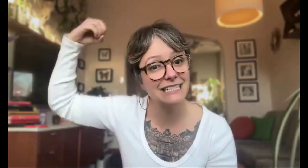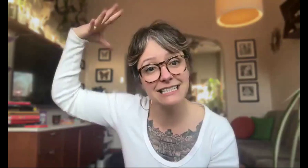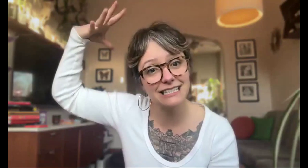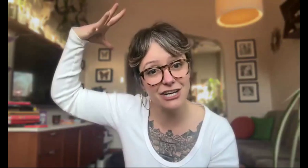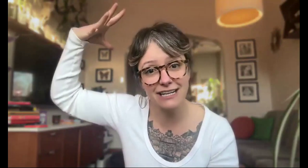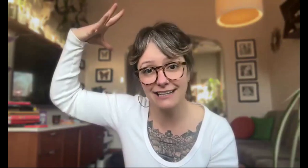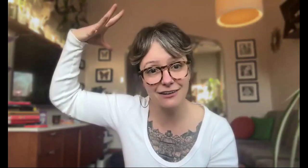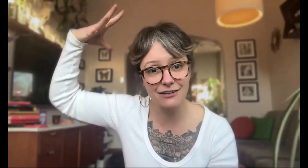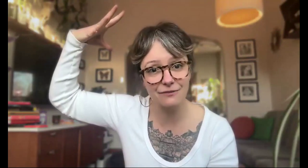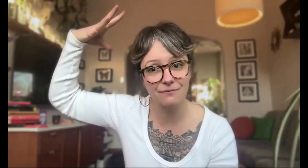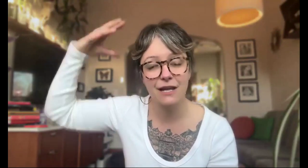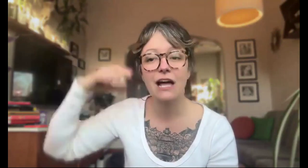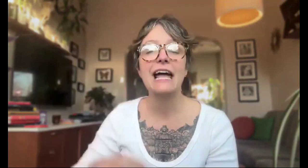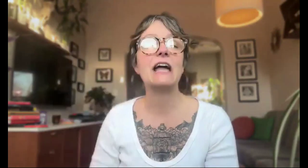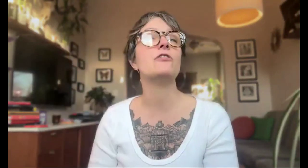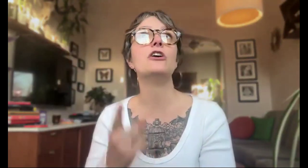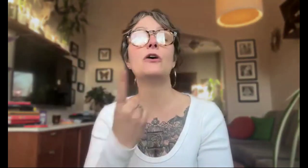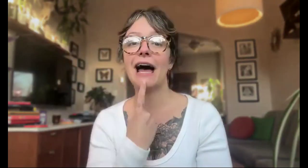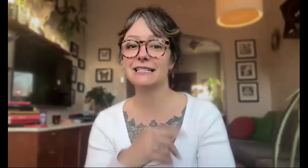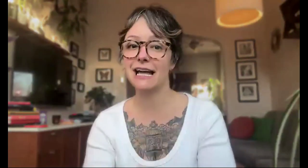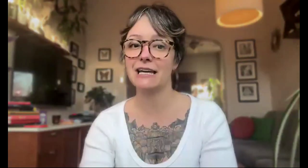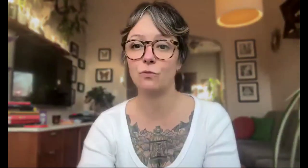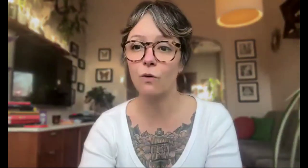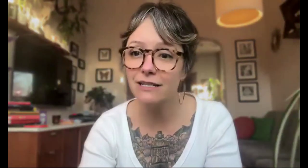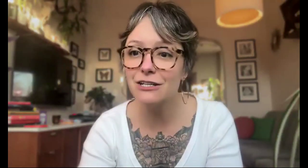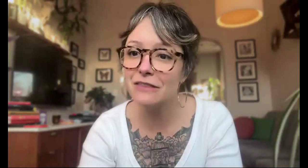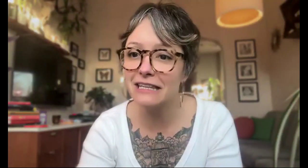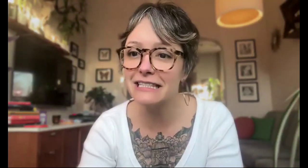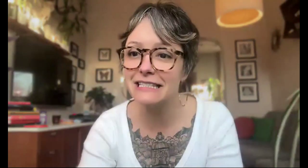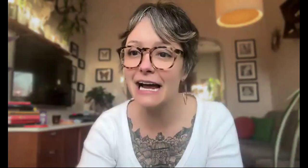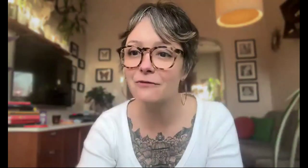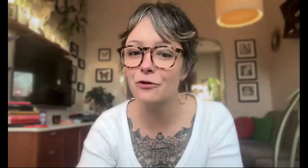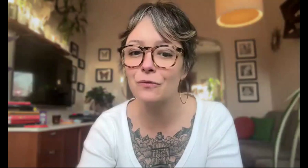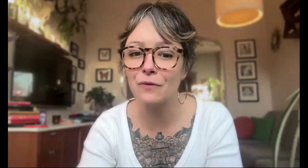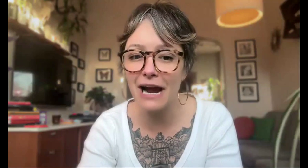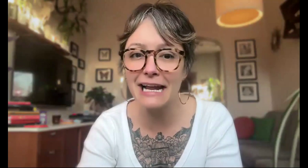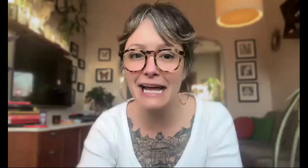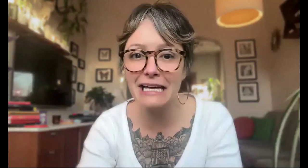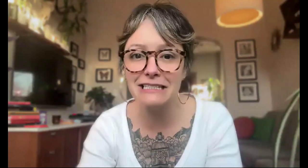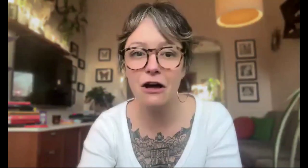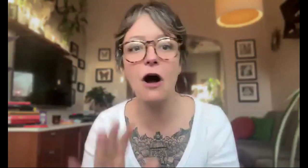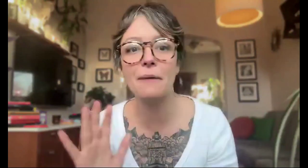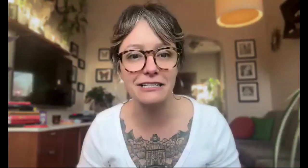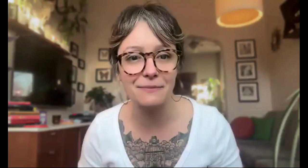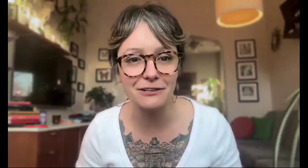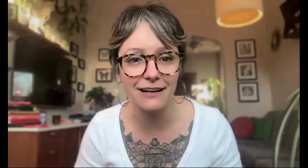It's the sun shining down on you. If you had to guess, what do you think the sign for rainy is? Oh my gosh, I bet you got